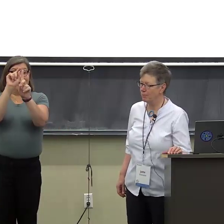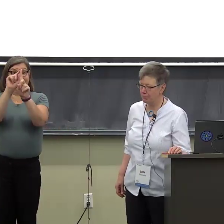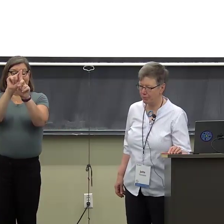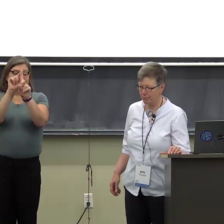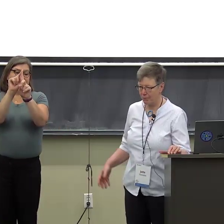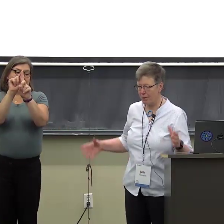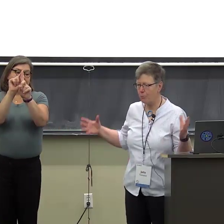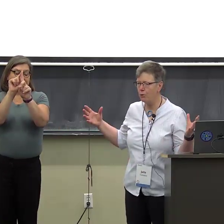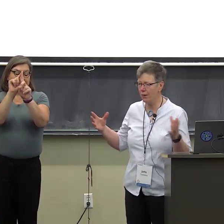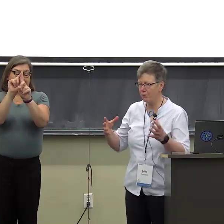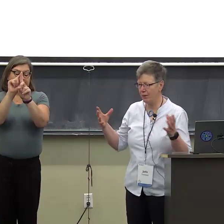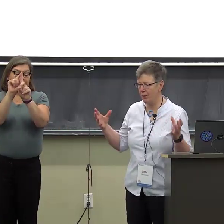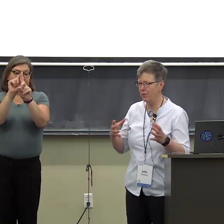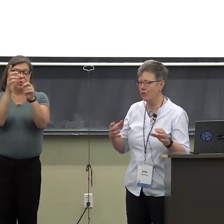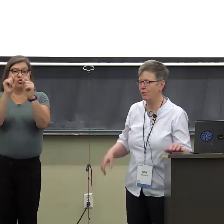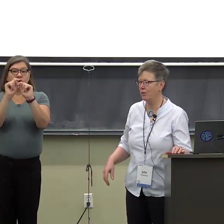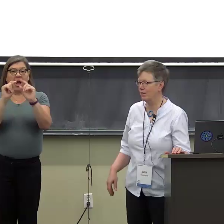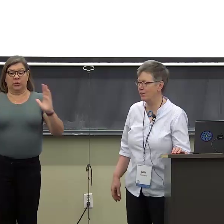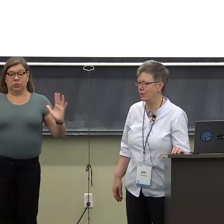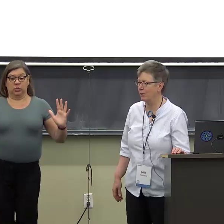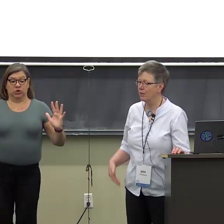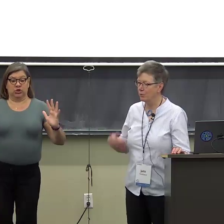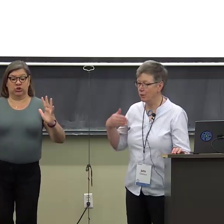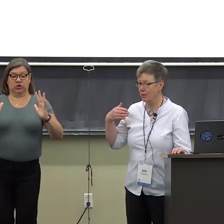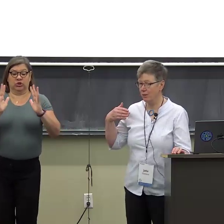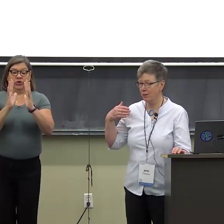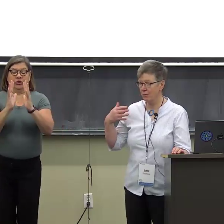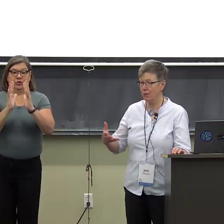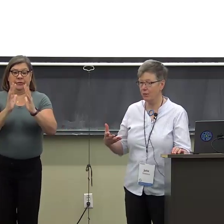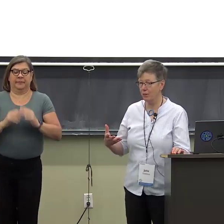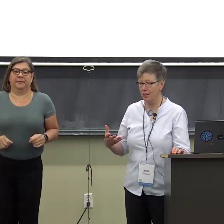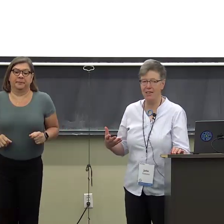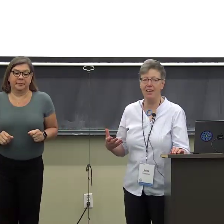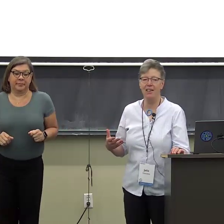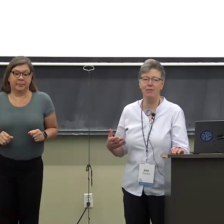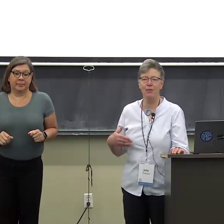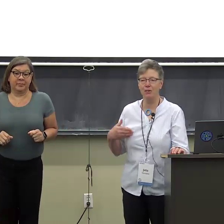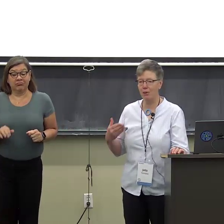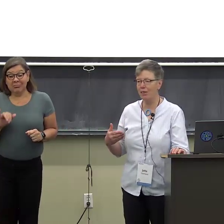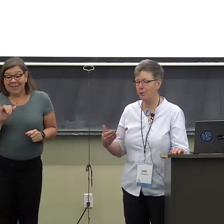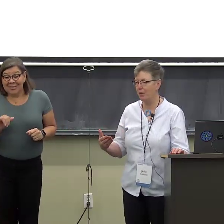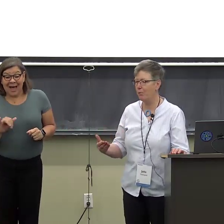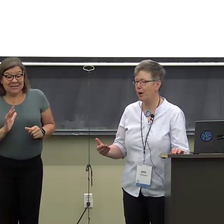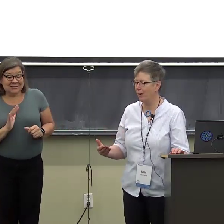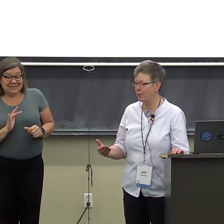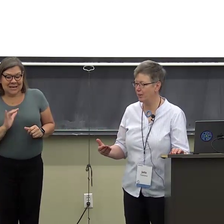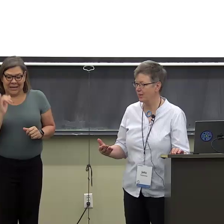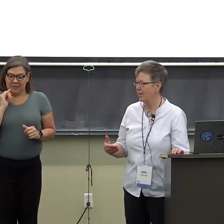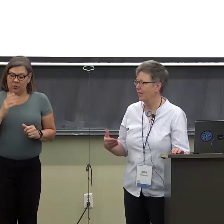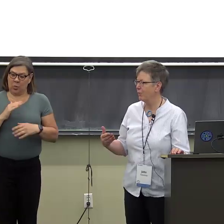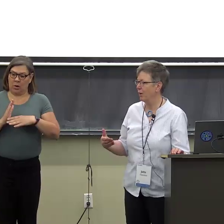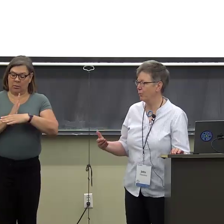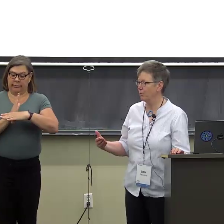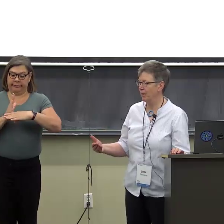to move everything into the center, which is a really good thing. If you're trying to become more